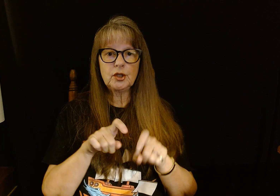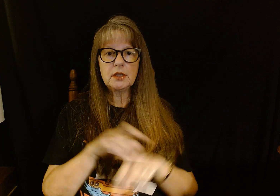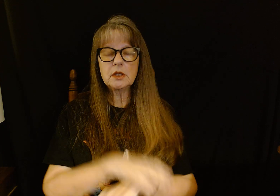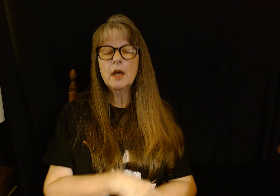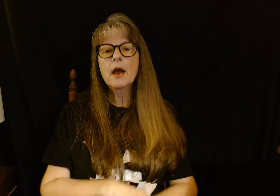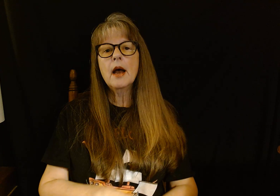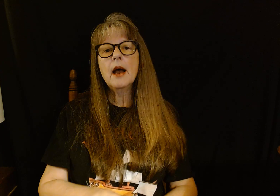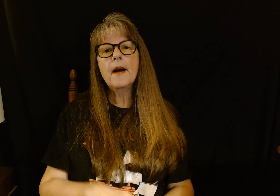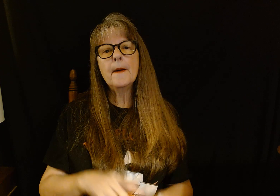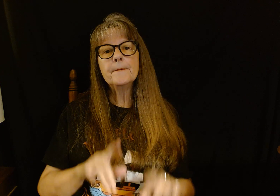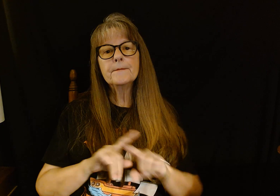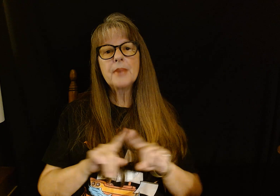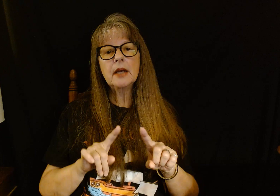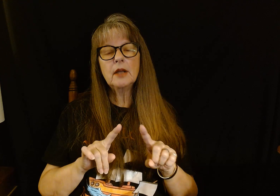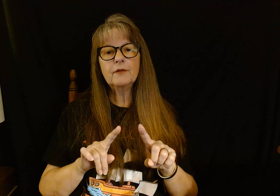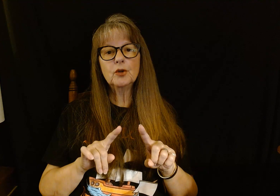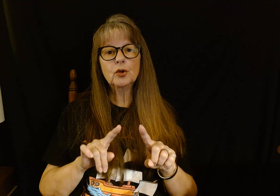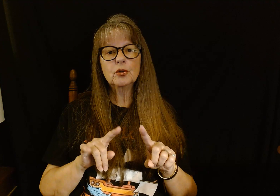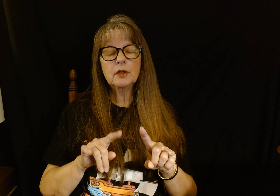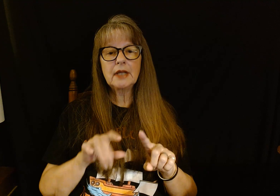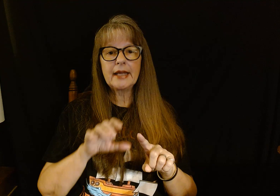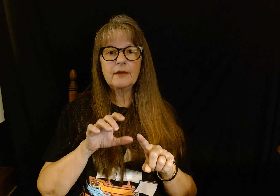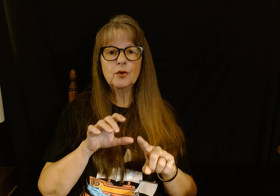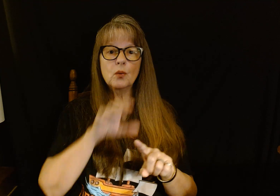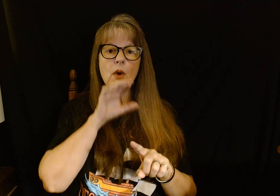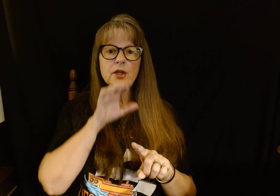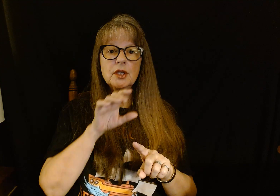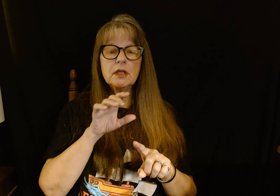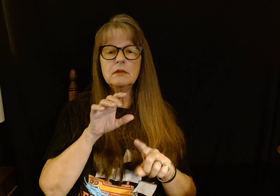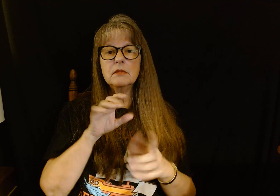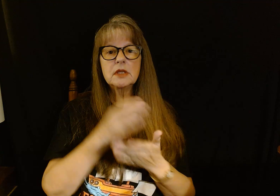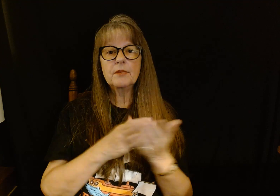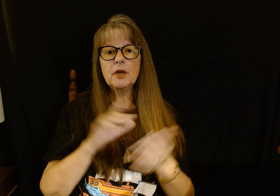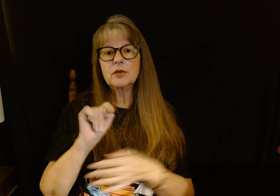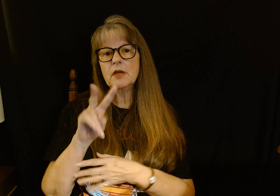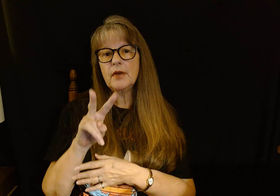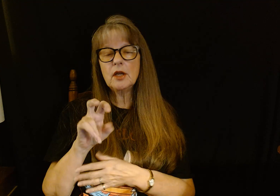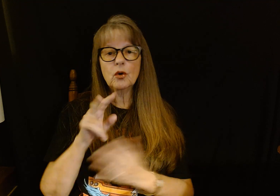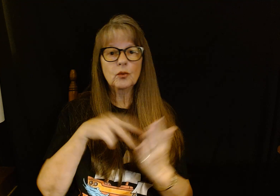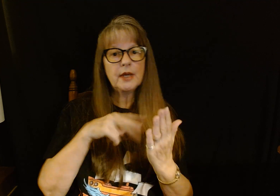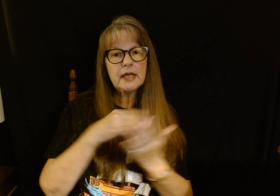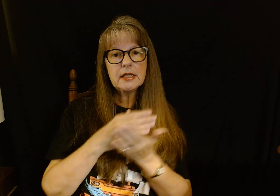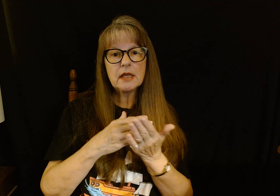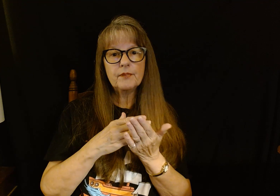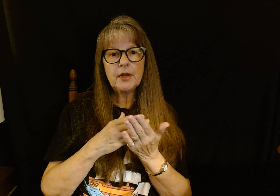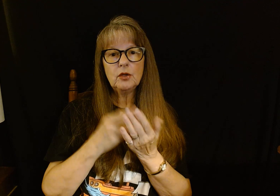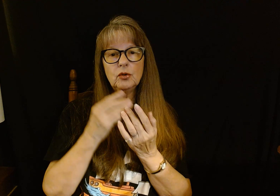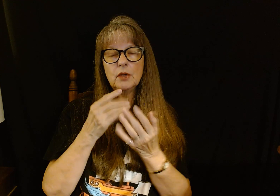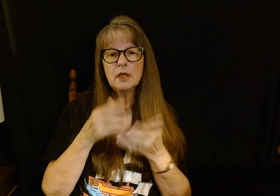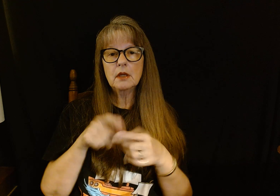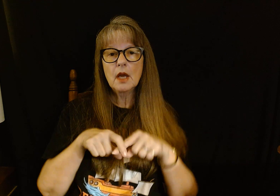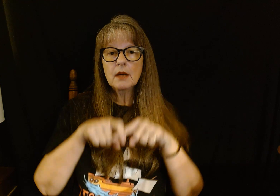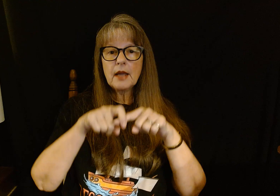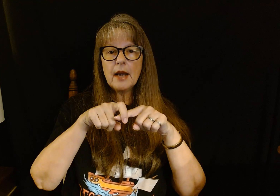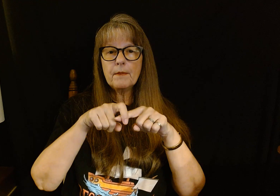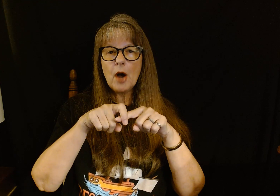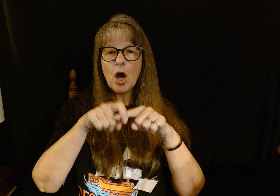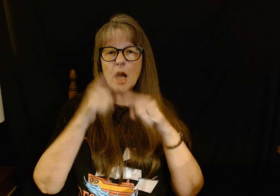questions. But if you're watching something on TV or reading something, you can kind of pause